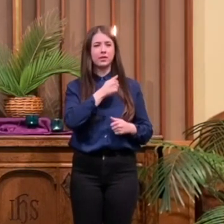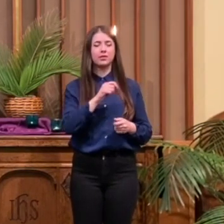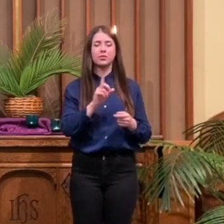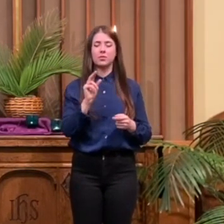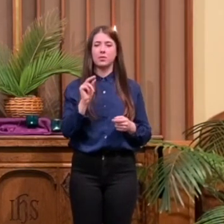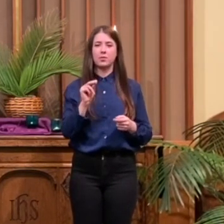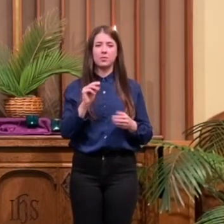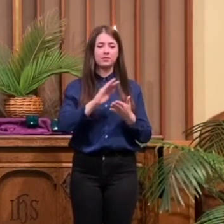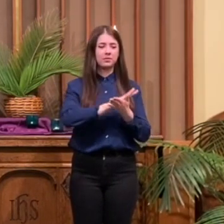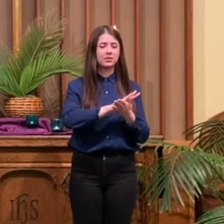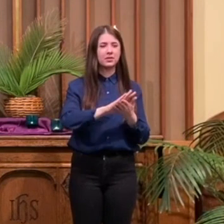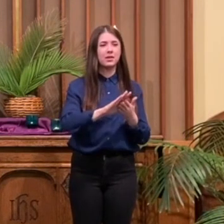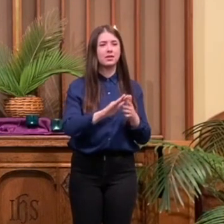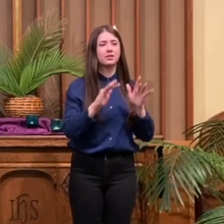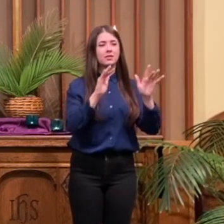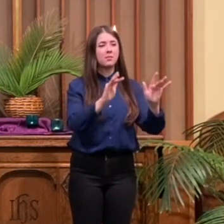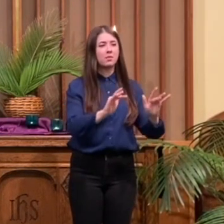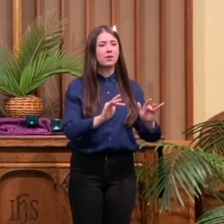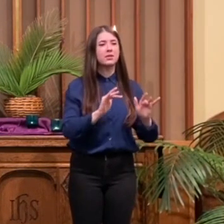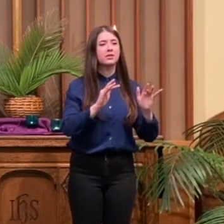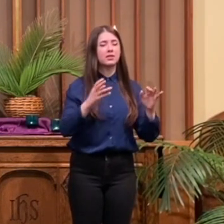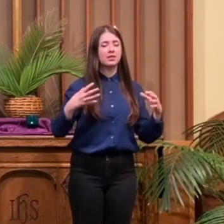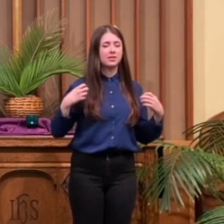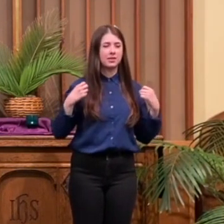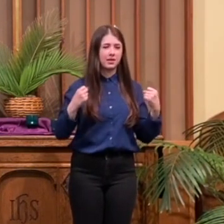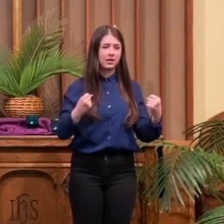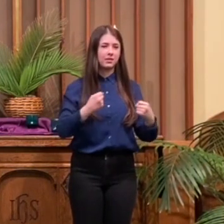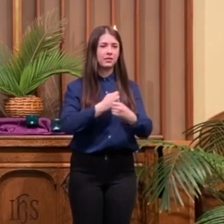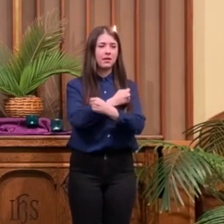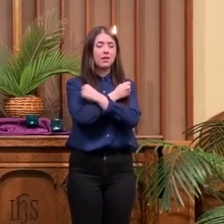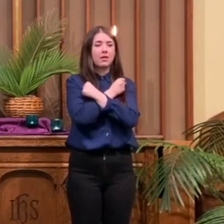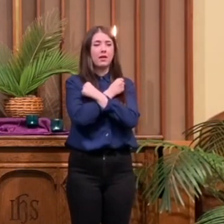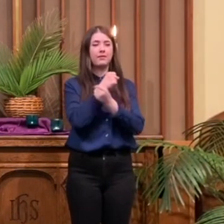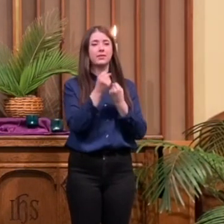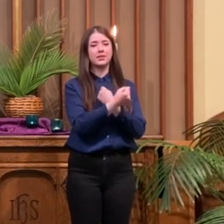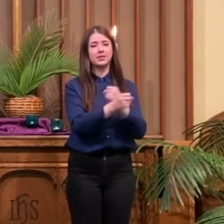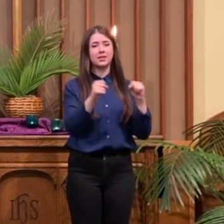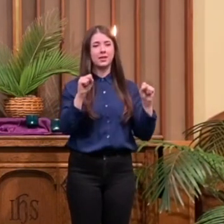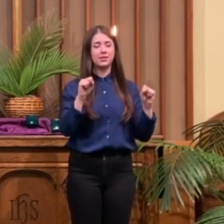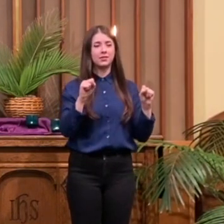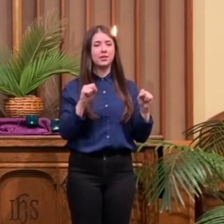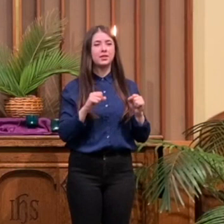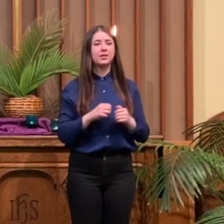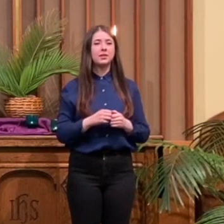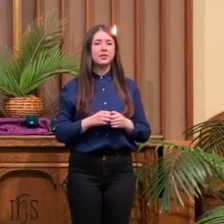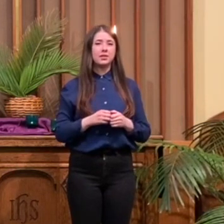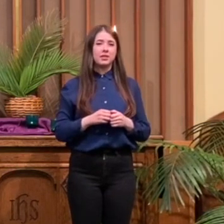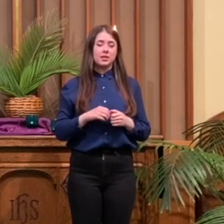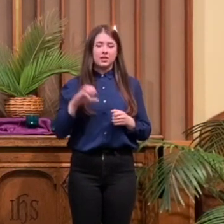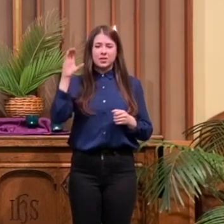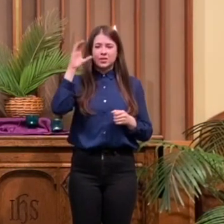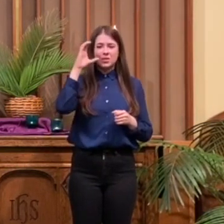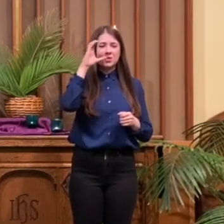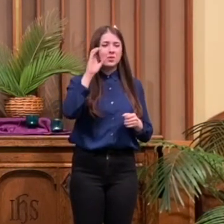and mercy to heal, love, and save. Search our hearts that we might